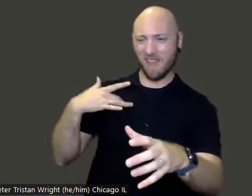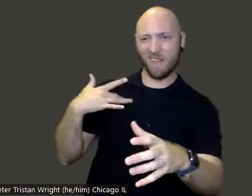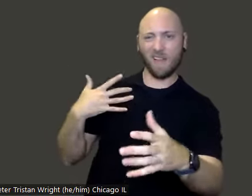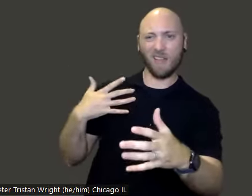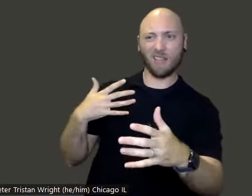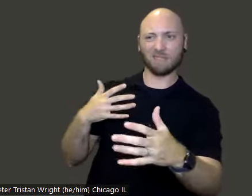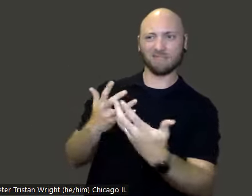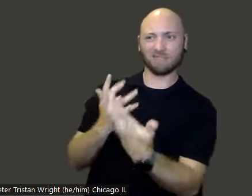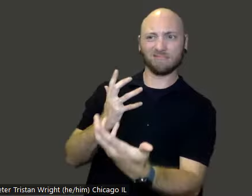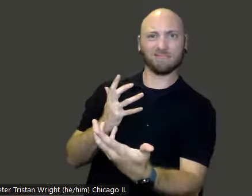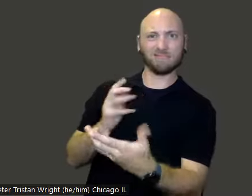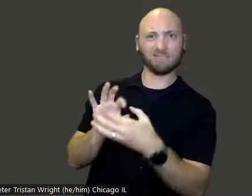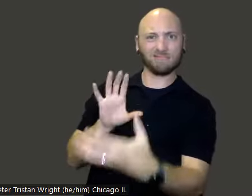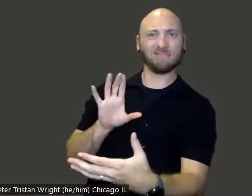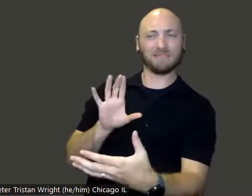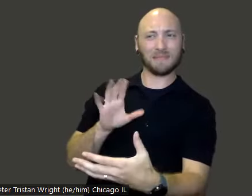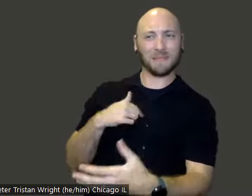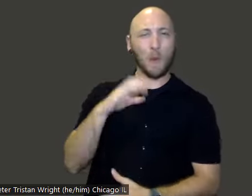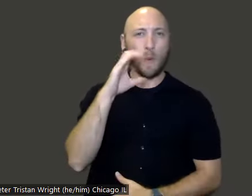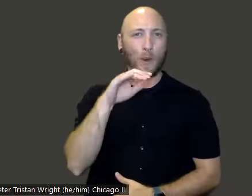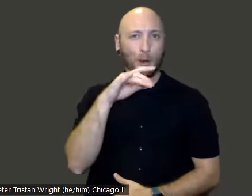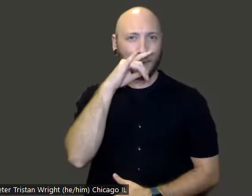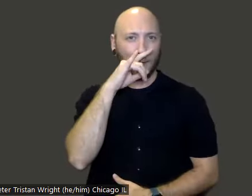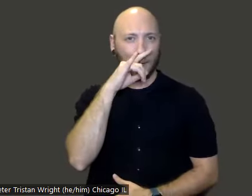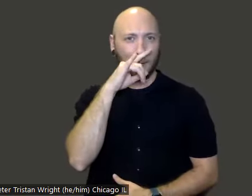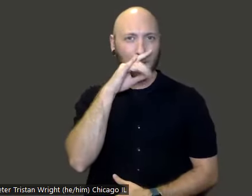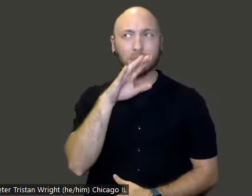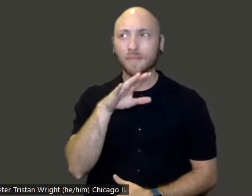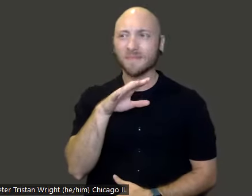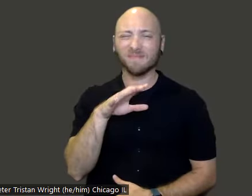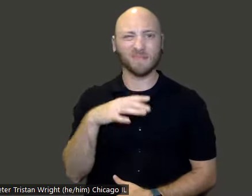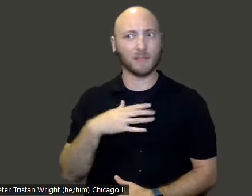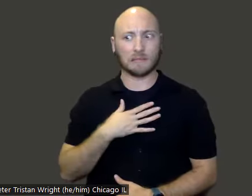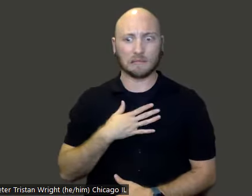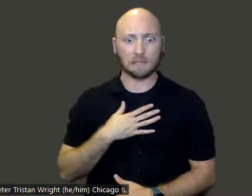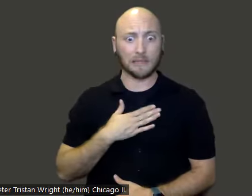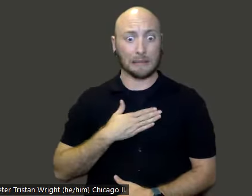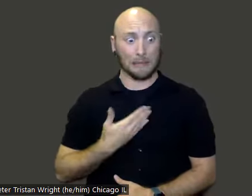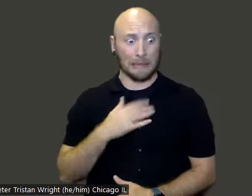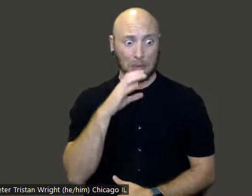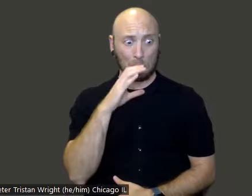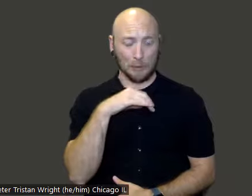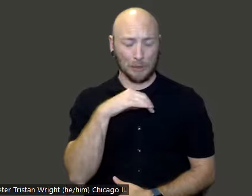kid, which is harder to admit for me, that